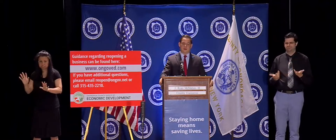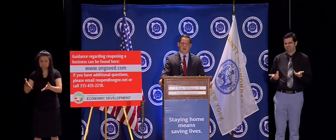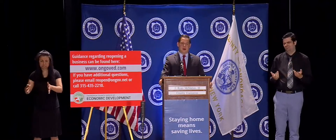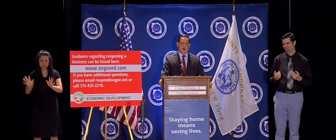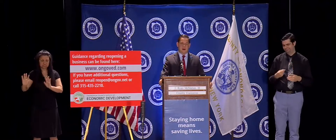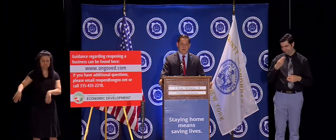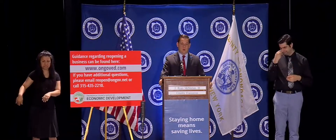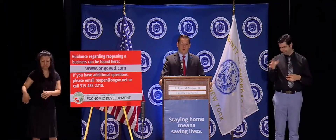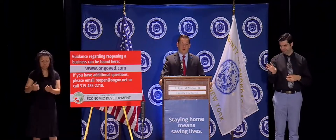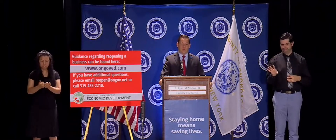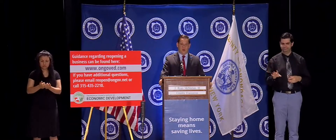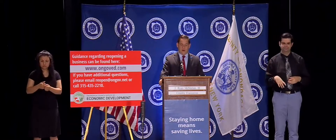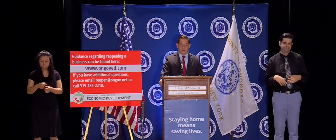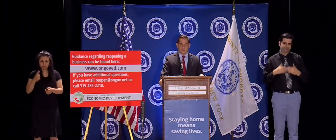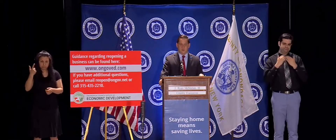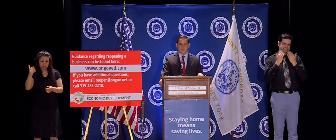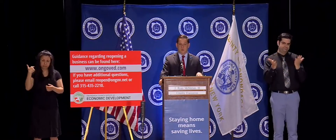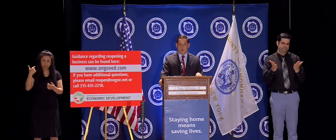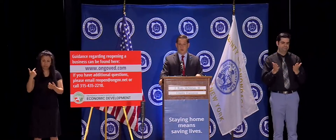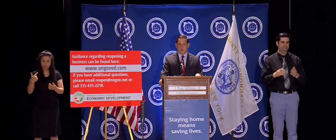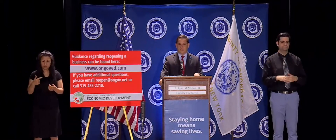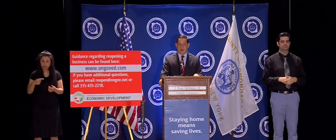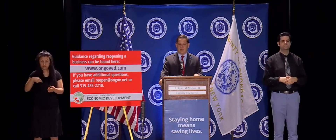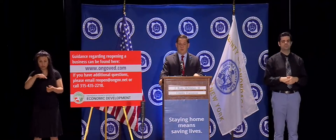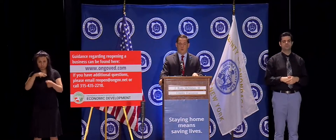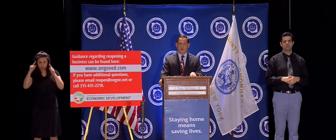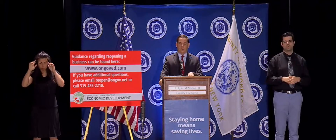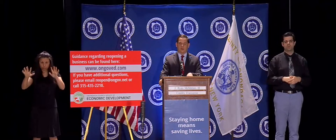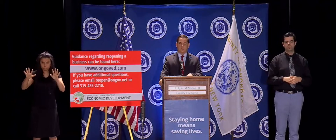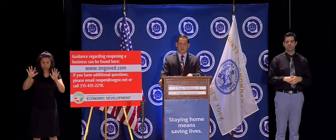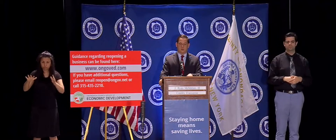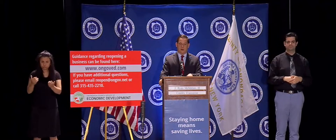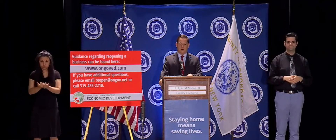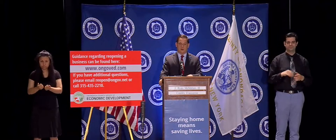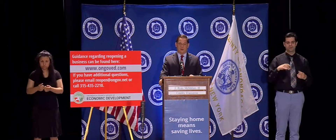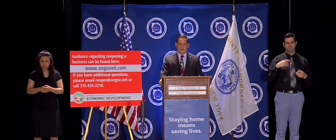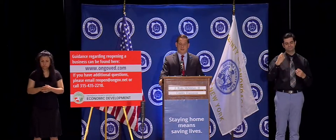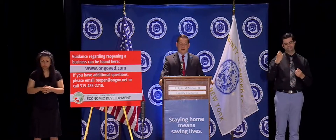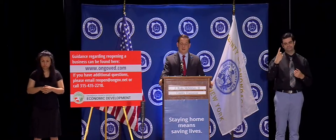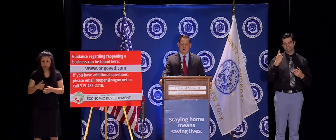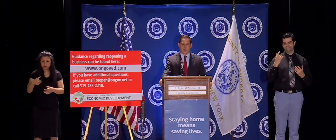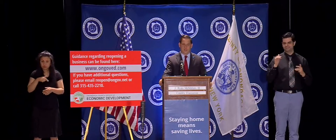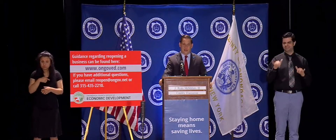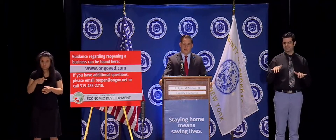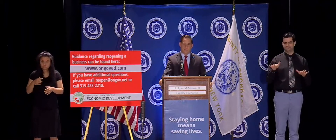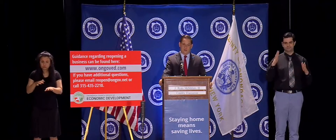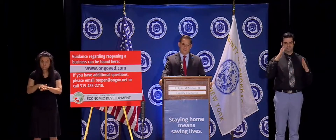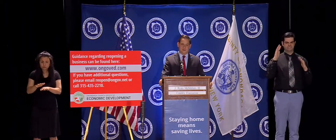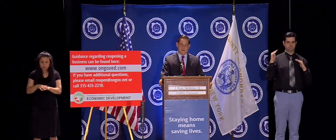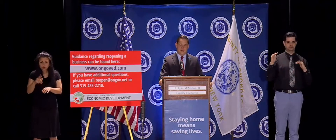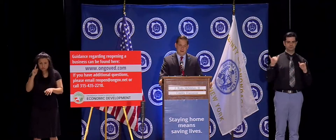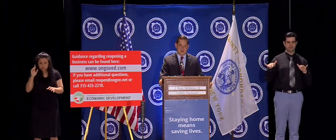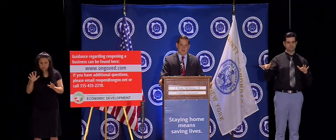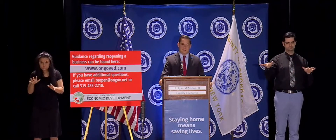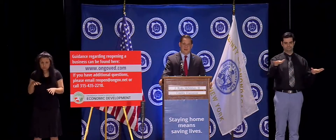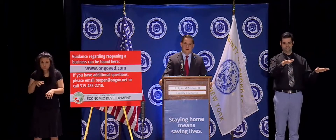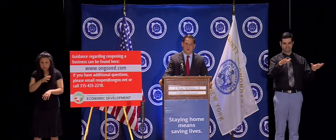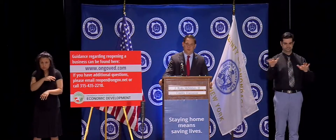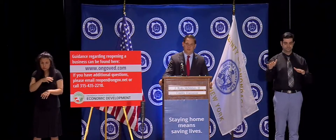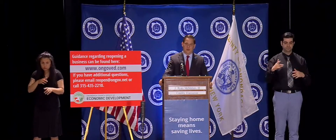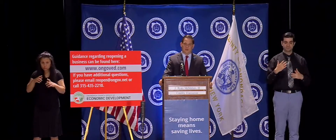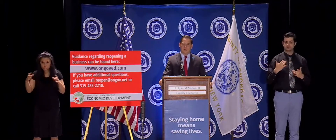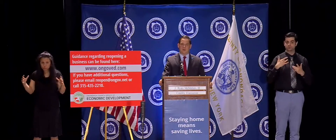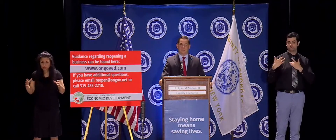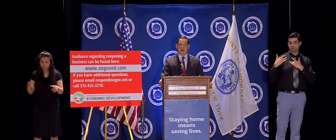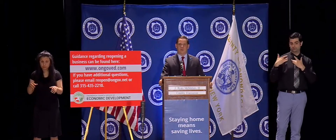this. Overall, I think we do a pretty good job. What we're concerned about is kind of these large gatherings. And